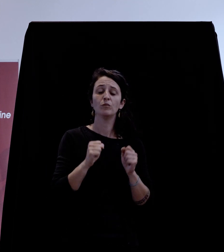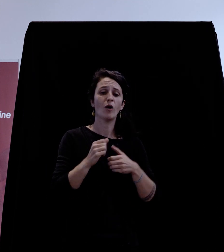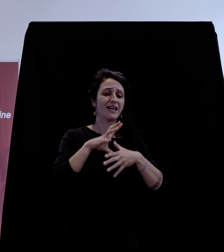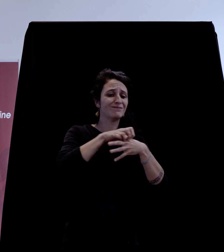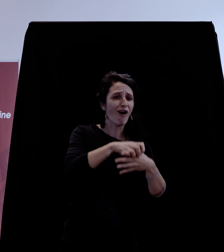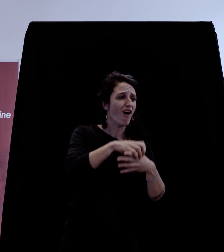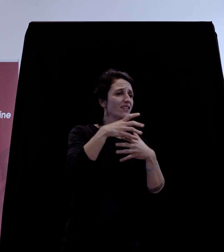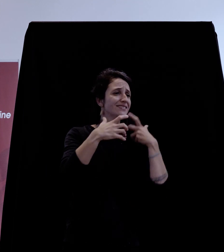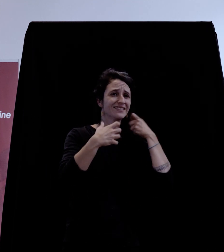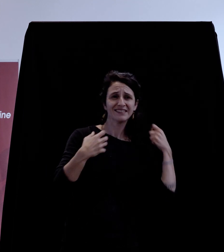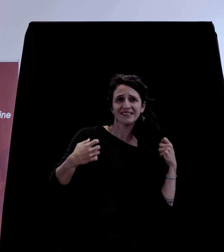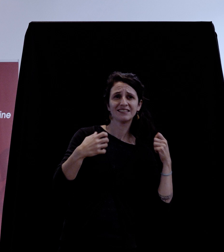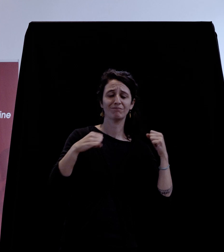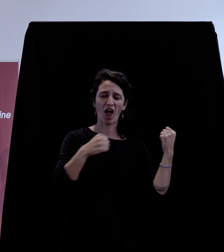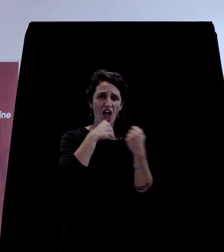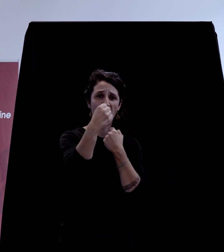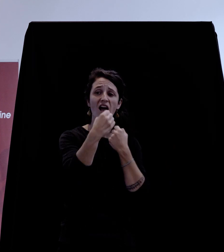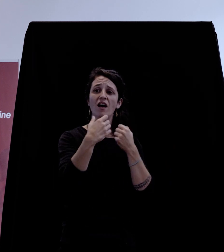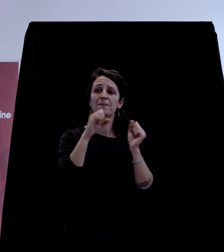things, that kind of great stuff.